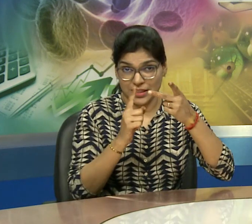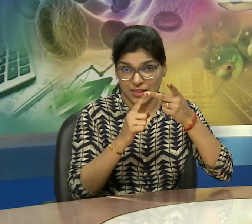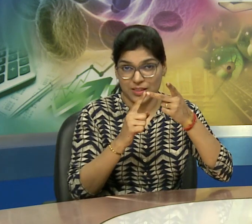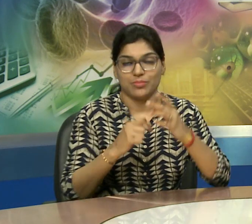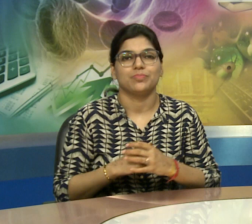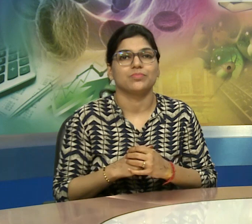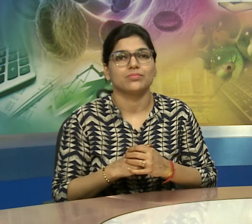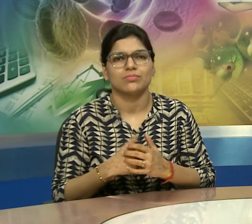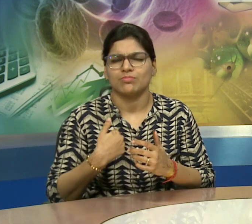Second,